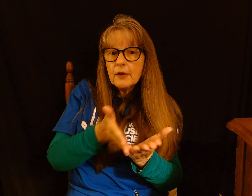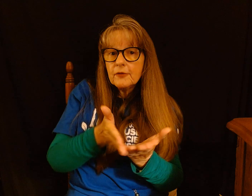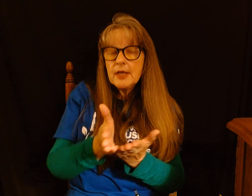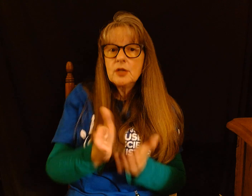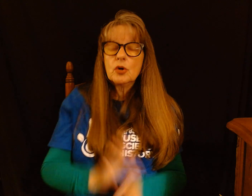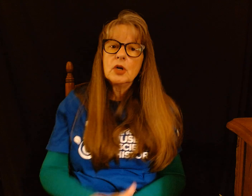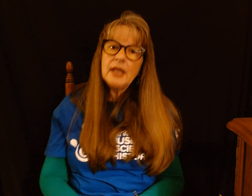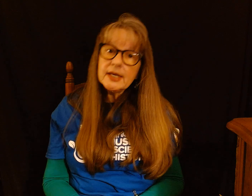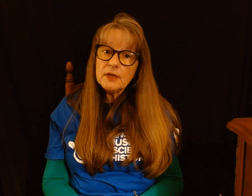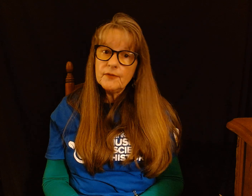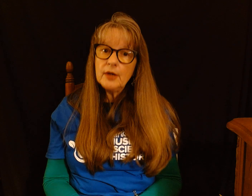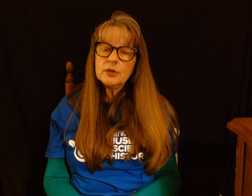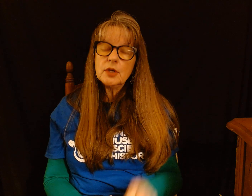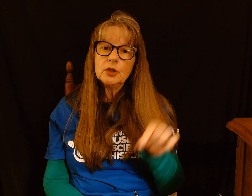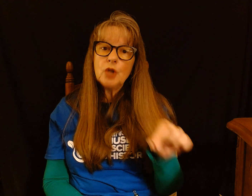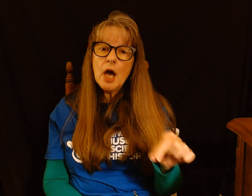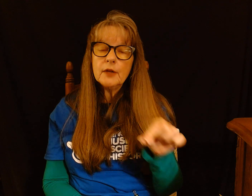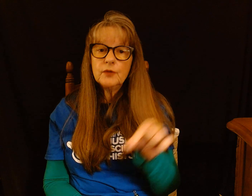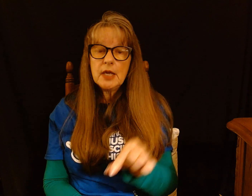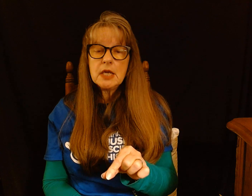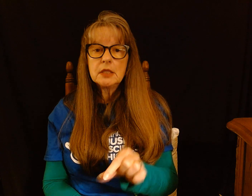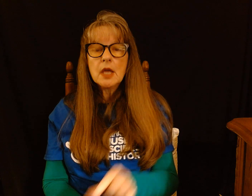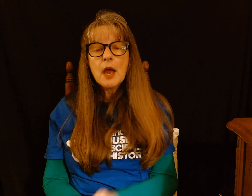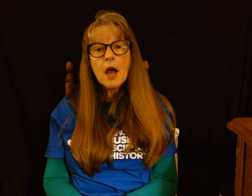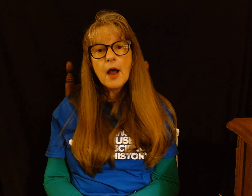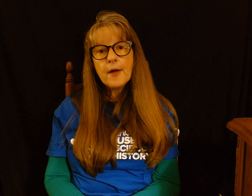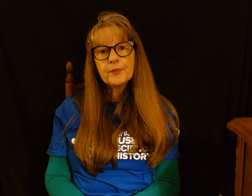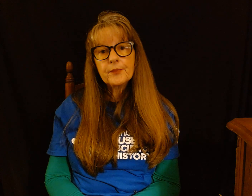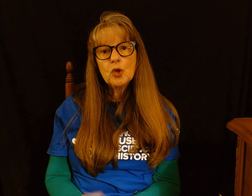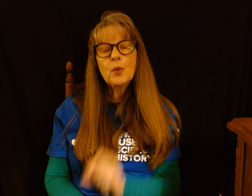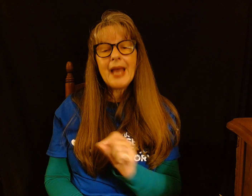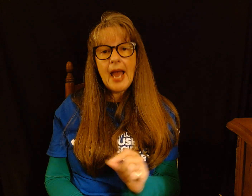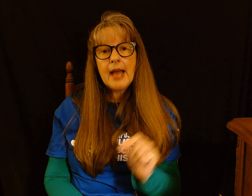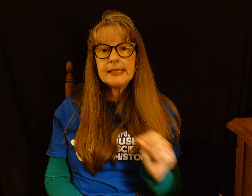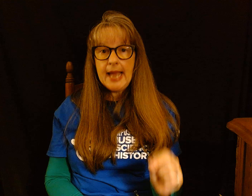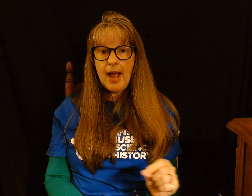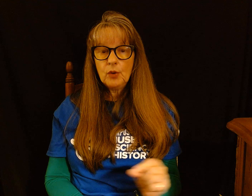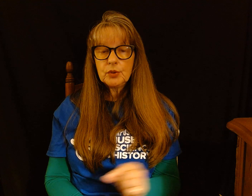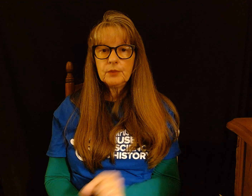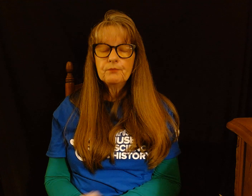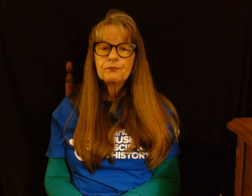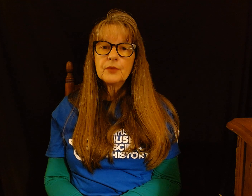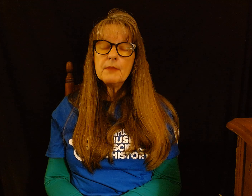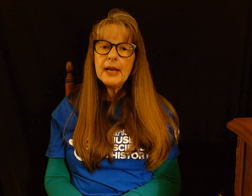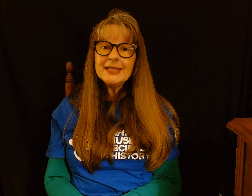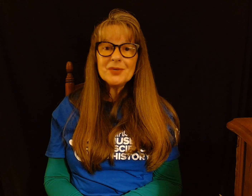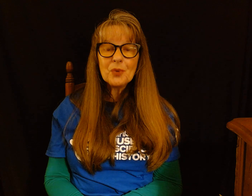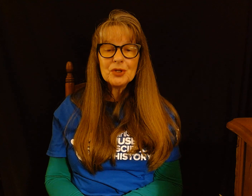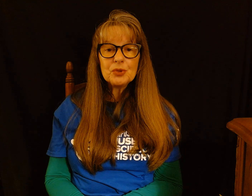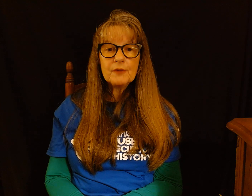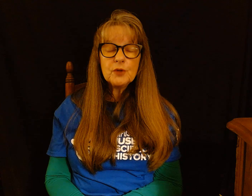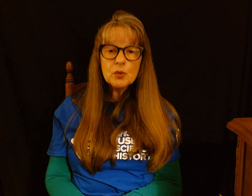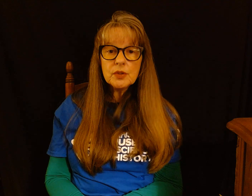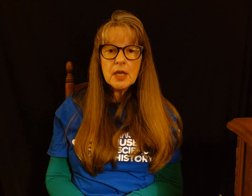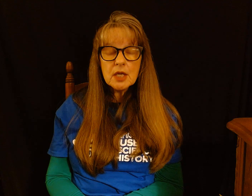things are classifiers. A lot of things that you would act out. But I did want to do a few things